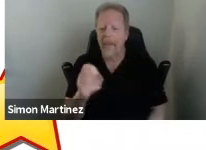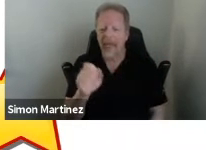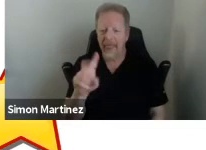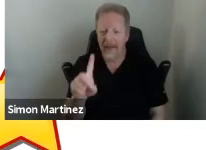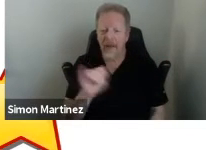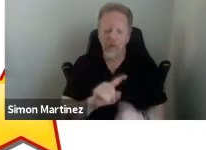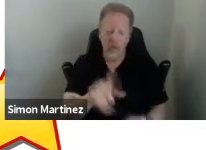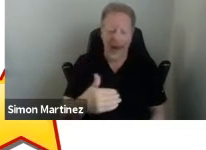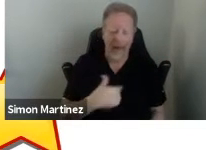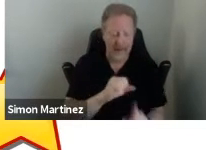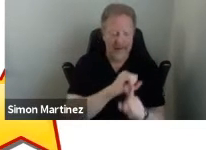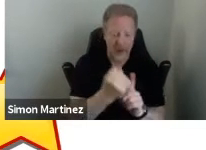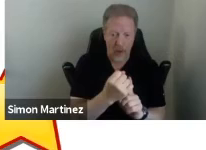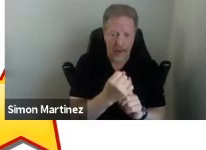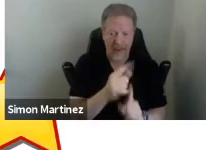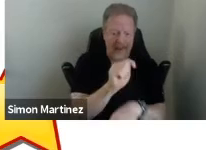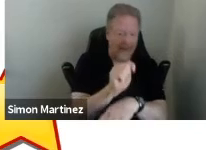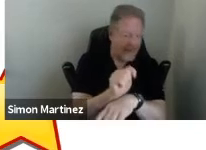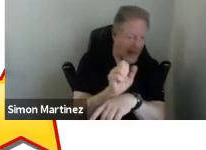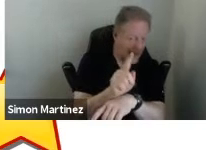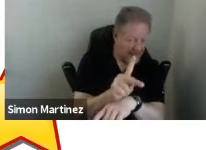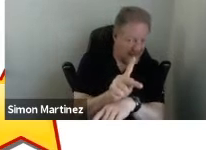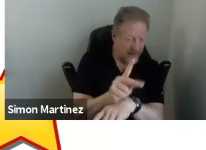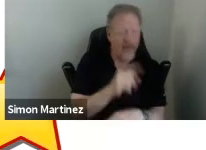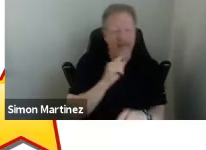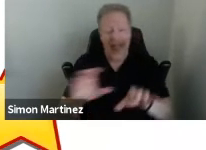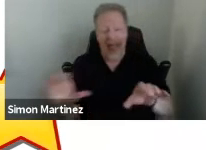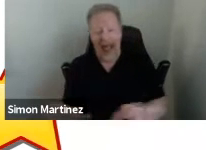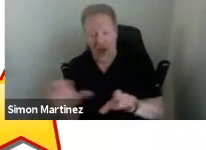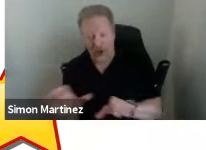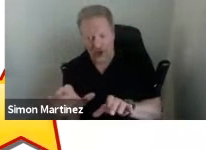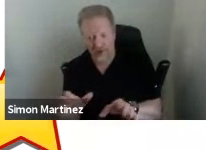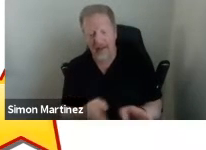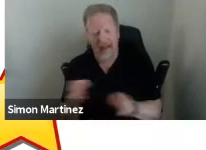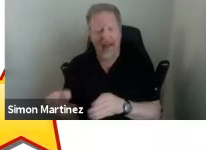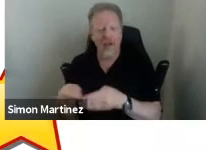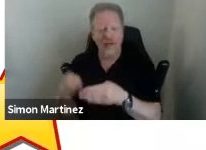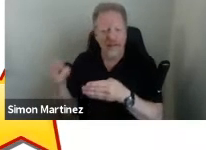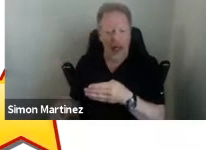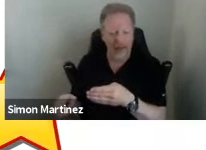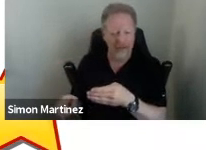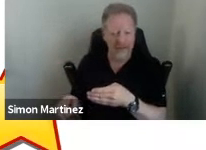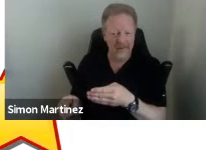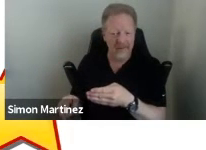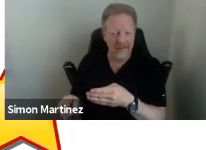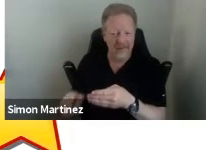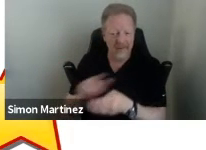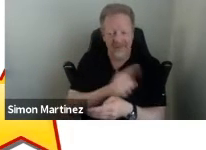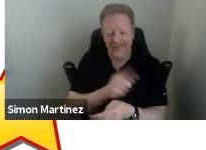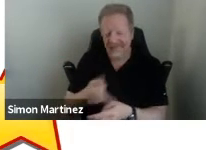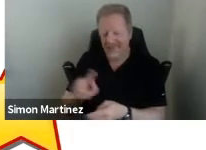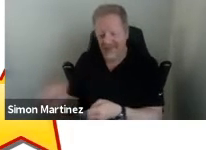you have a situation or task, and then the action and a result. And sometimes you